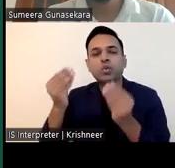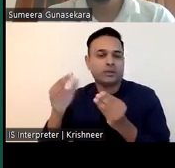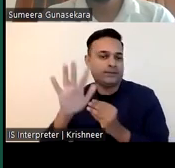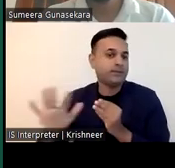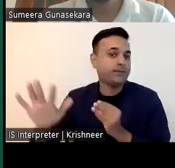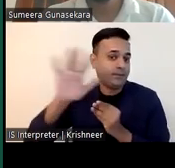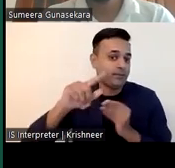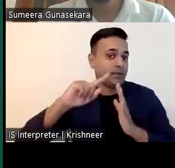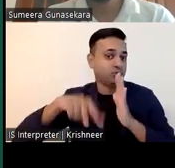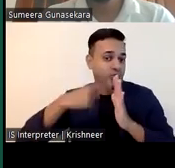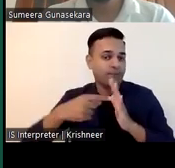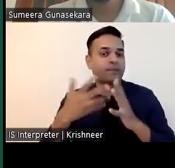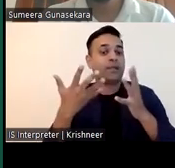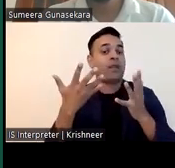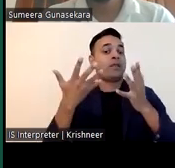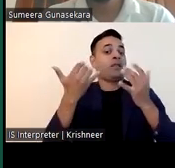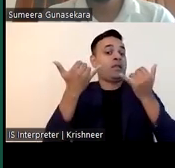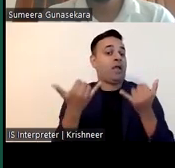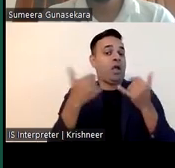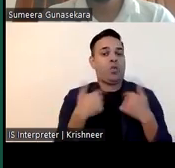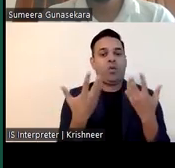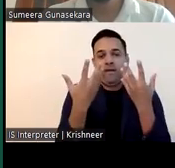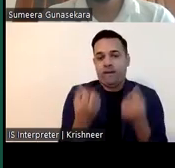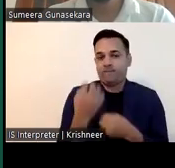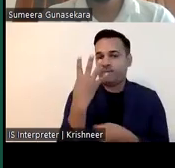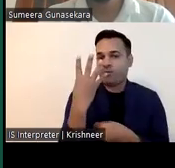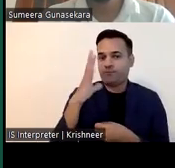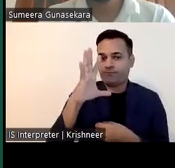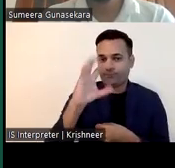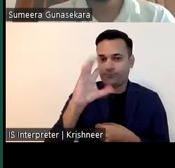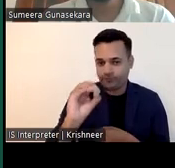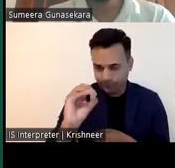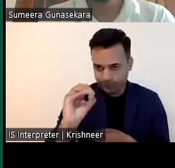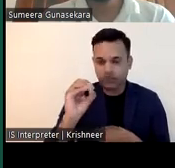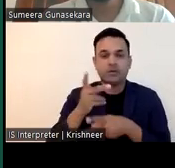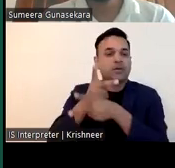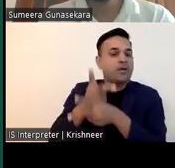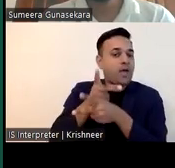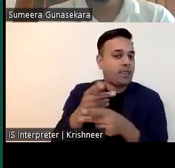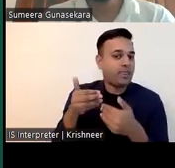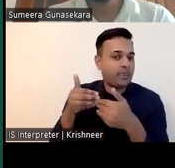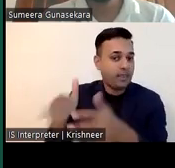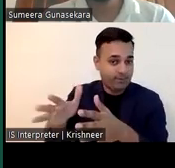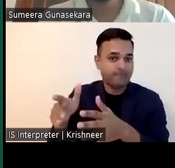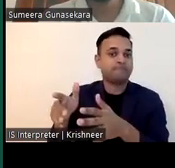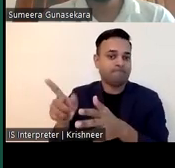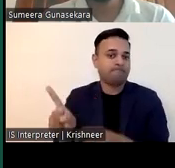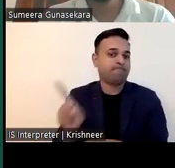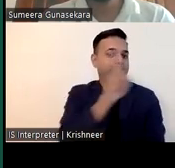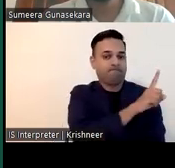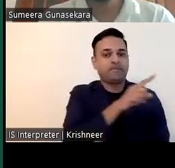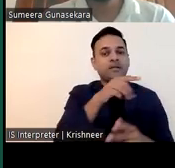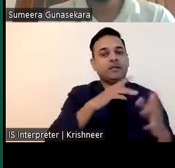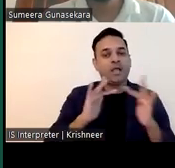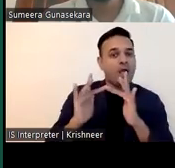also with us, and also we got even registered under the Company Act. We help each other, especially we are